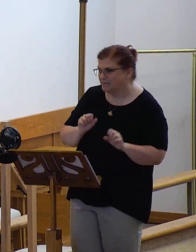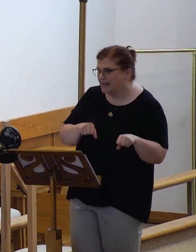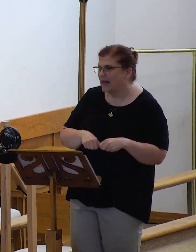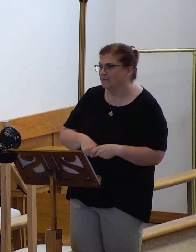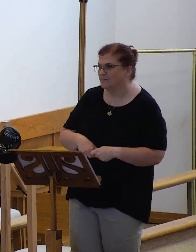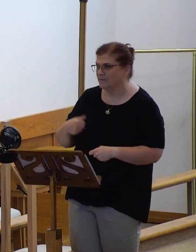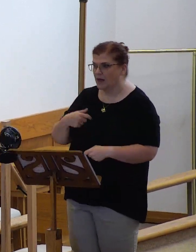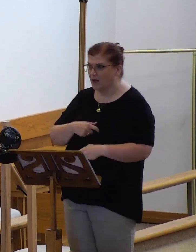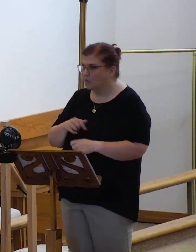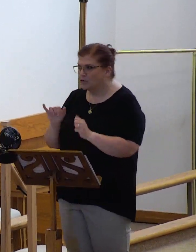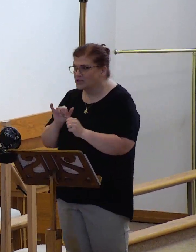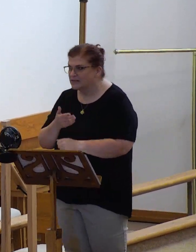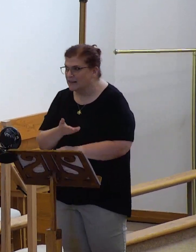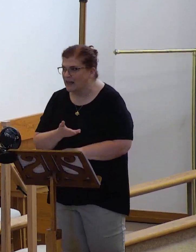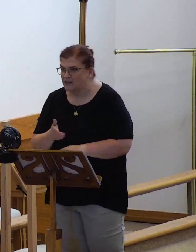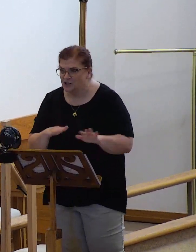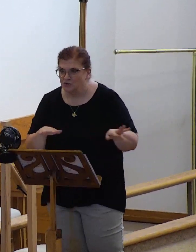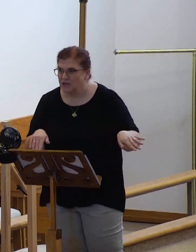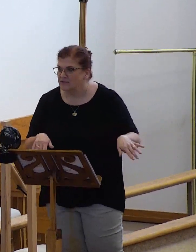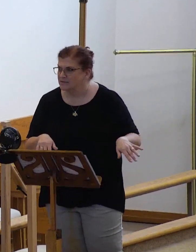And we're just like them, aren't we?